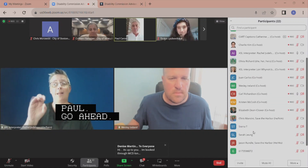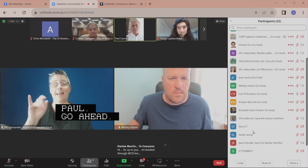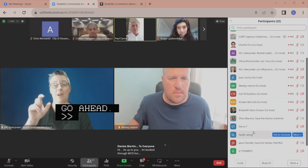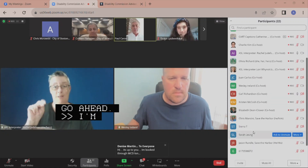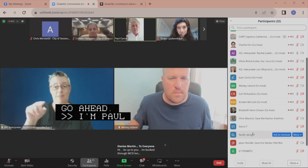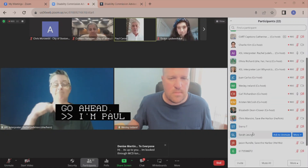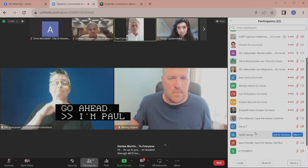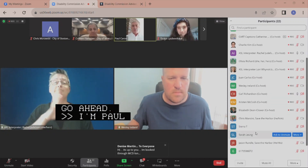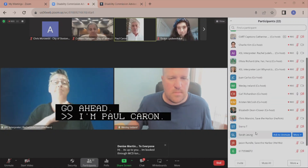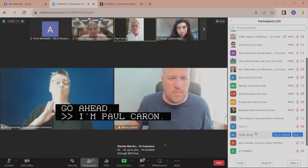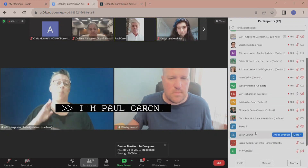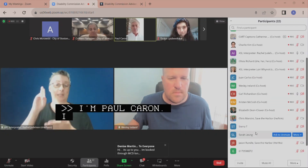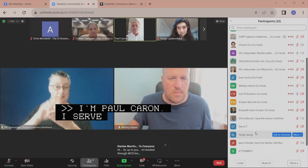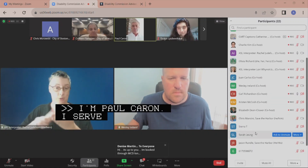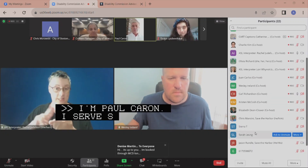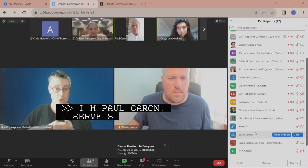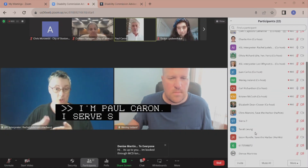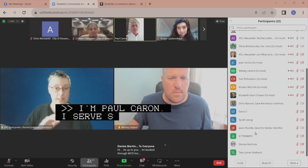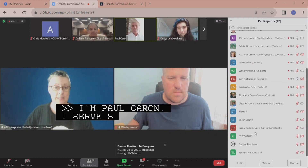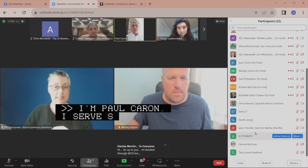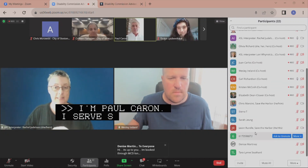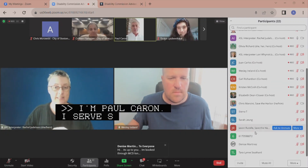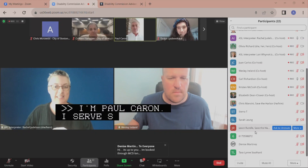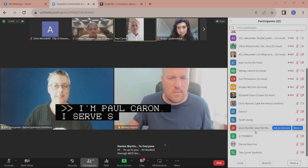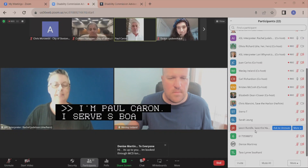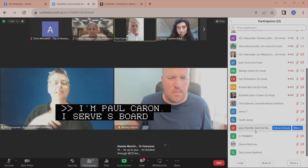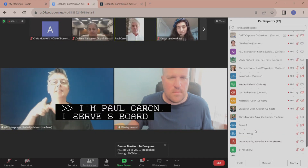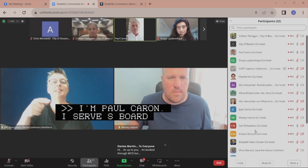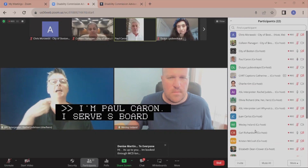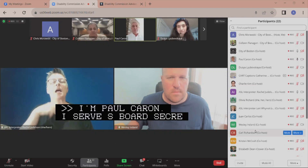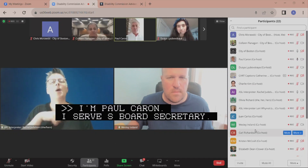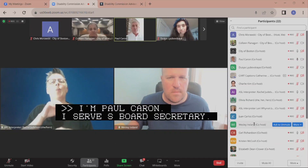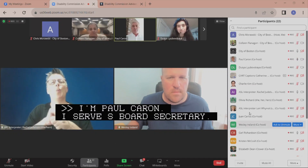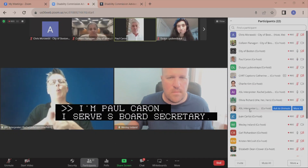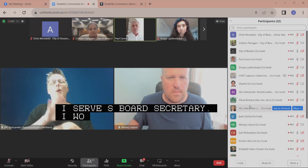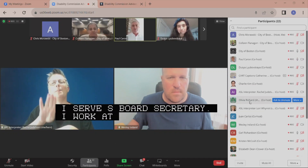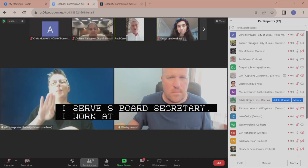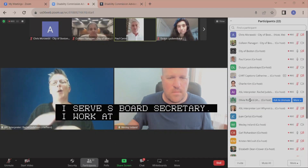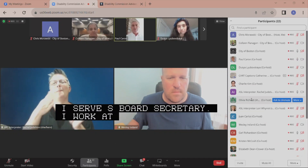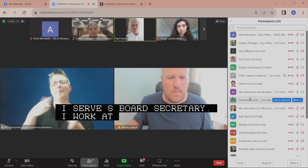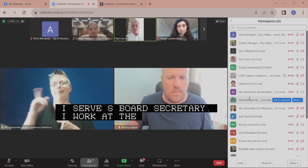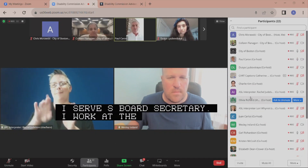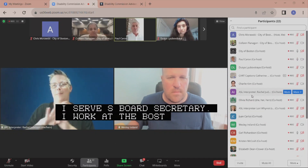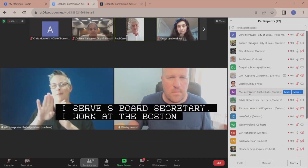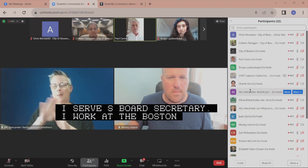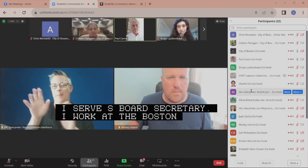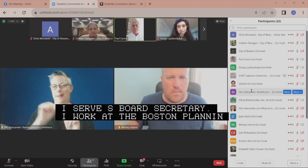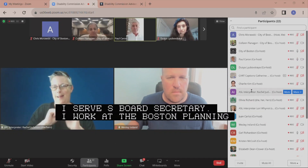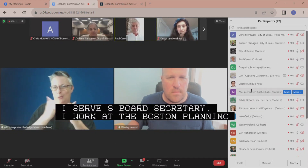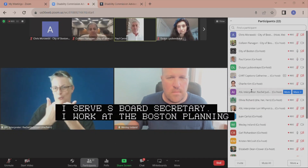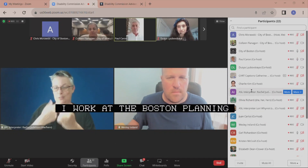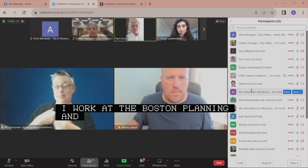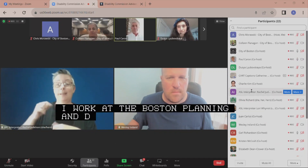secretary. I work at the Boston Planning and Development Agency, and I live in Boston, Massachusetts.